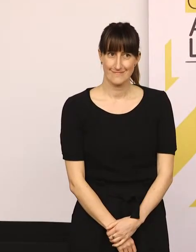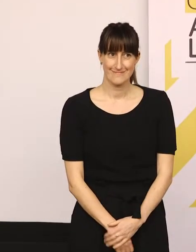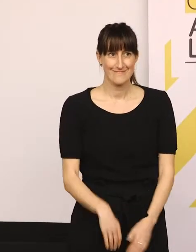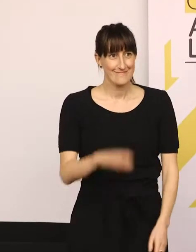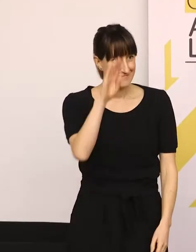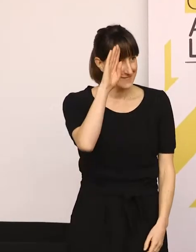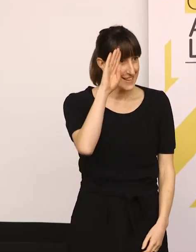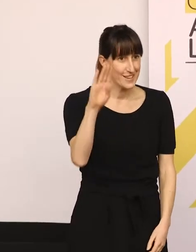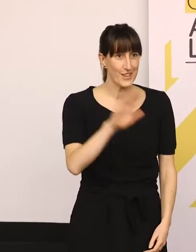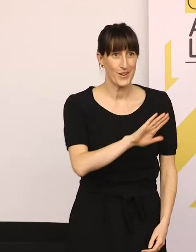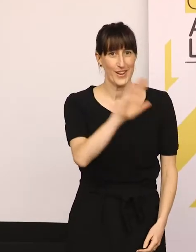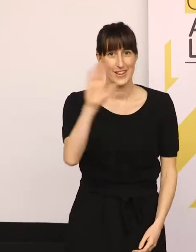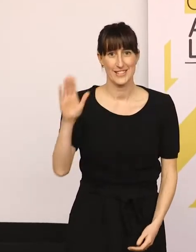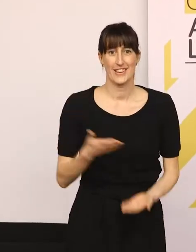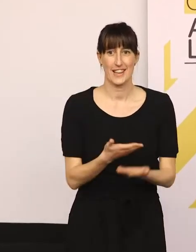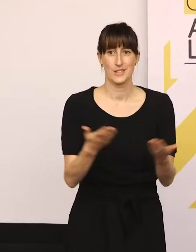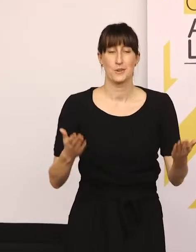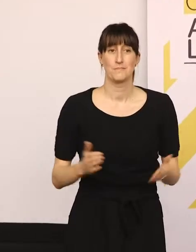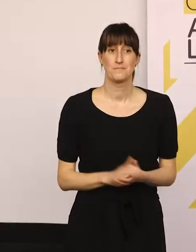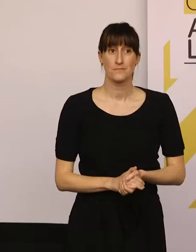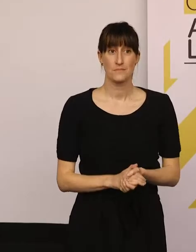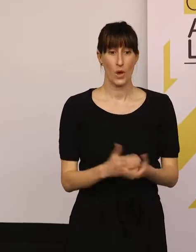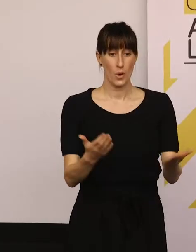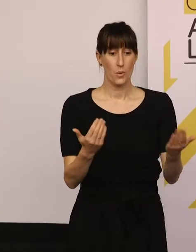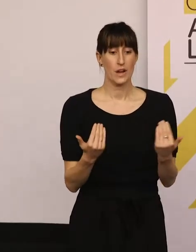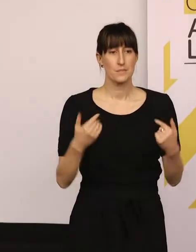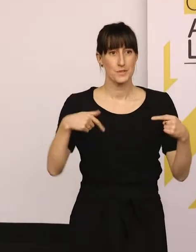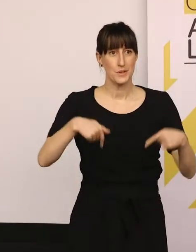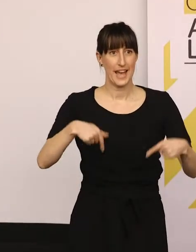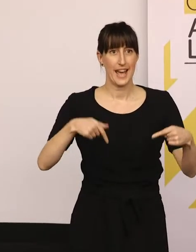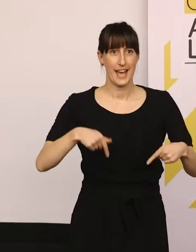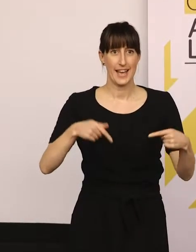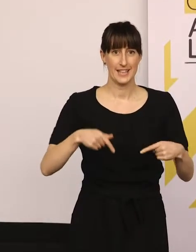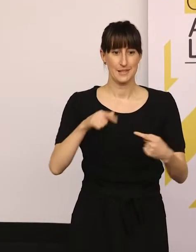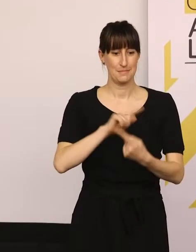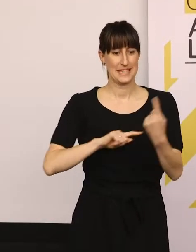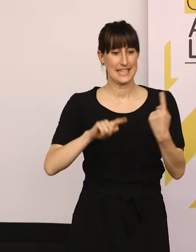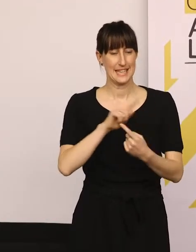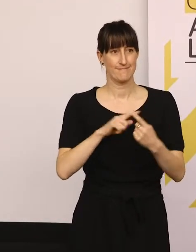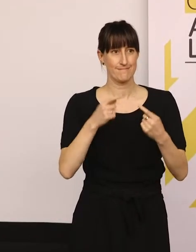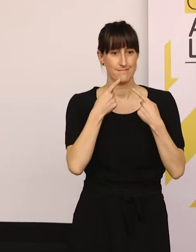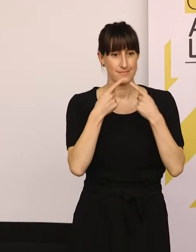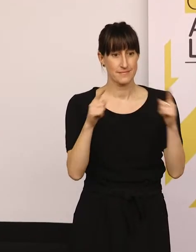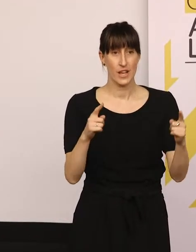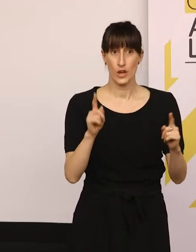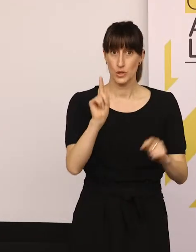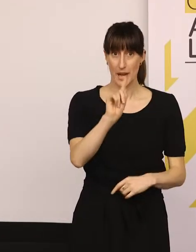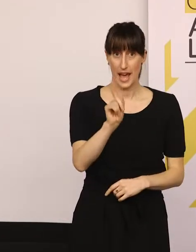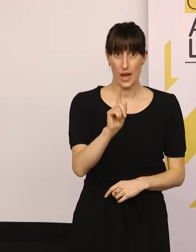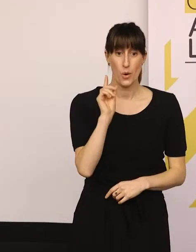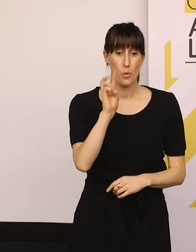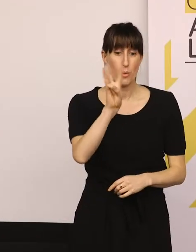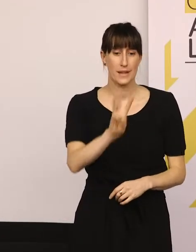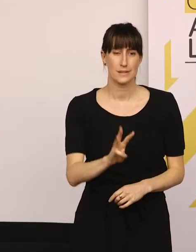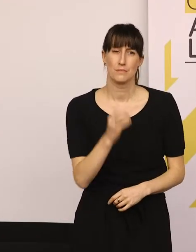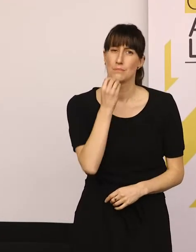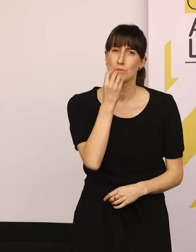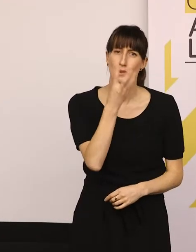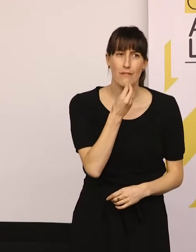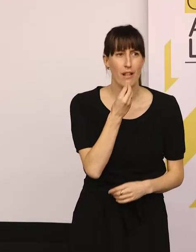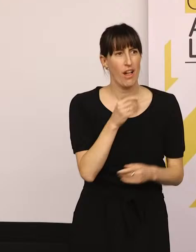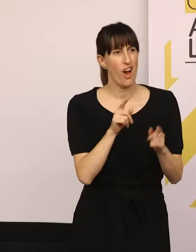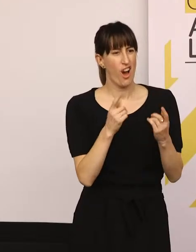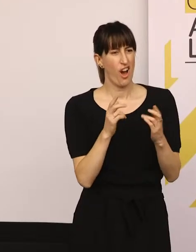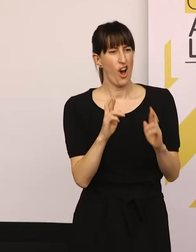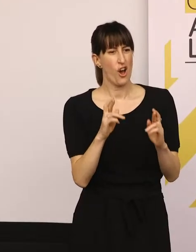Well, kia ora koutou katoa. Welcome to today's stand-up. It is a beautiful day here in Wellington. I hope it is elsewhere in the